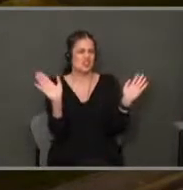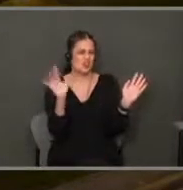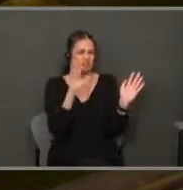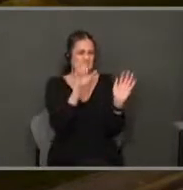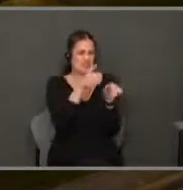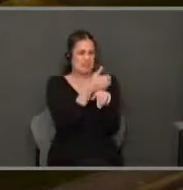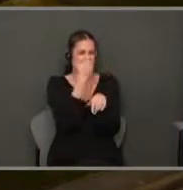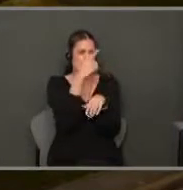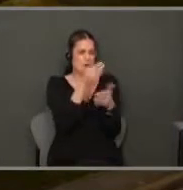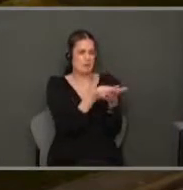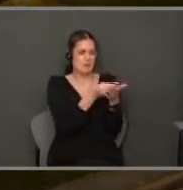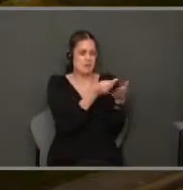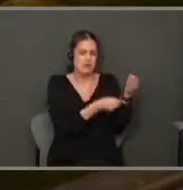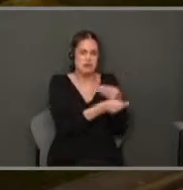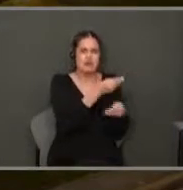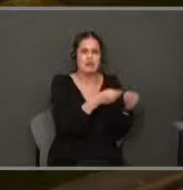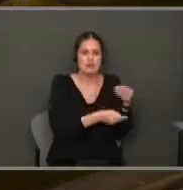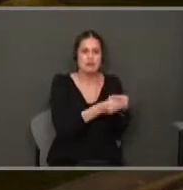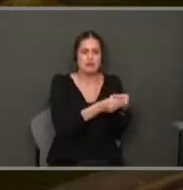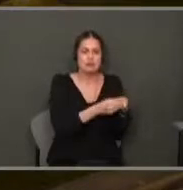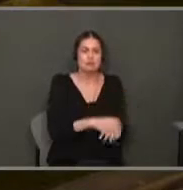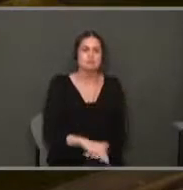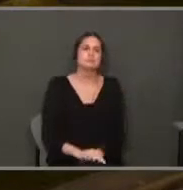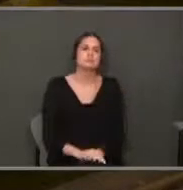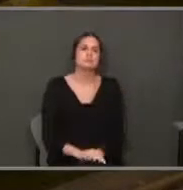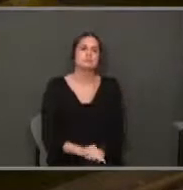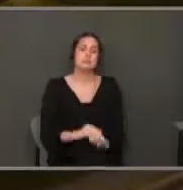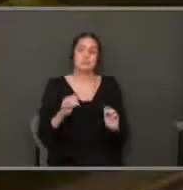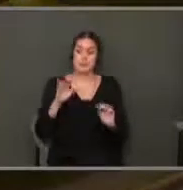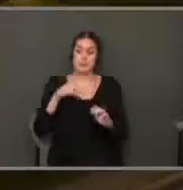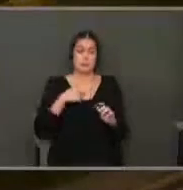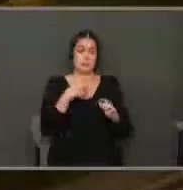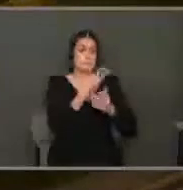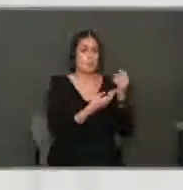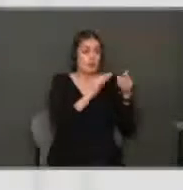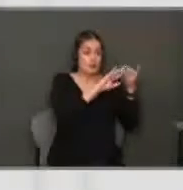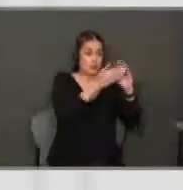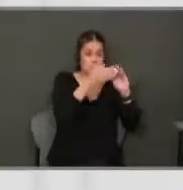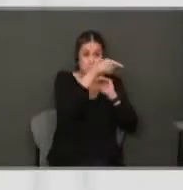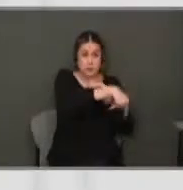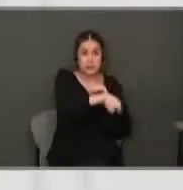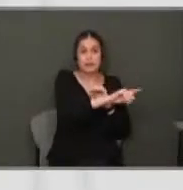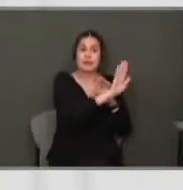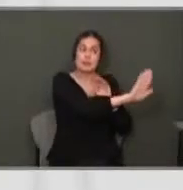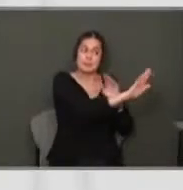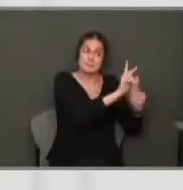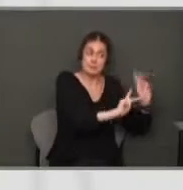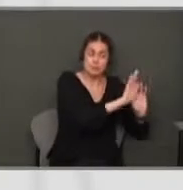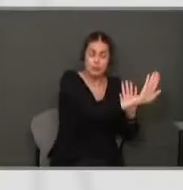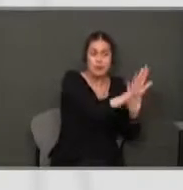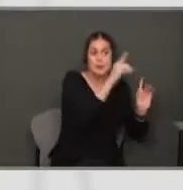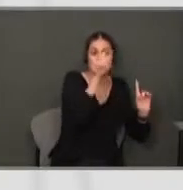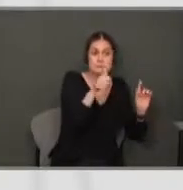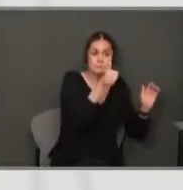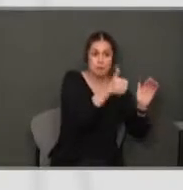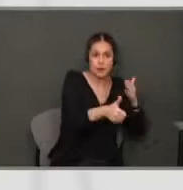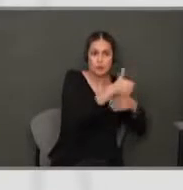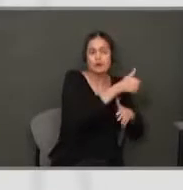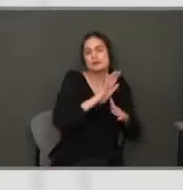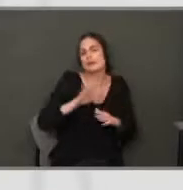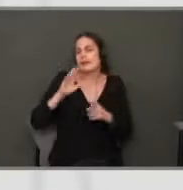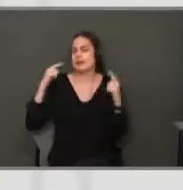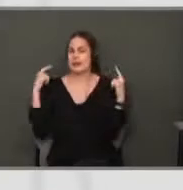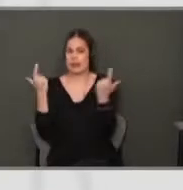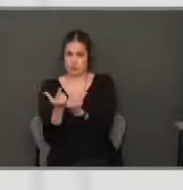proposed budget is built on the council priorities and the community's priorities. And I'm going to show you here a survey that we conducted earlier